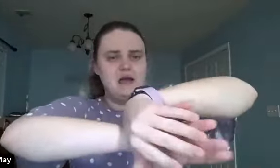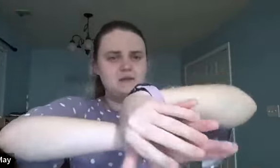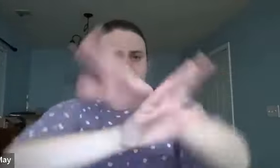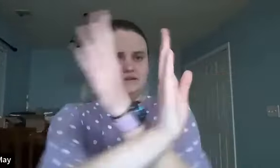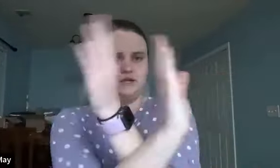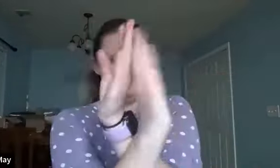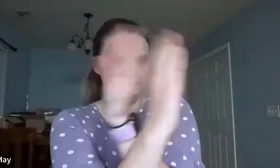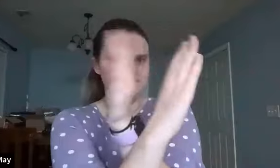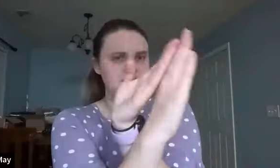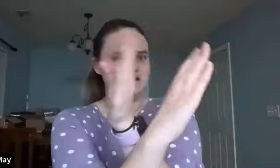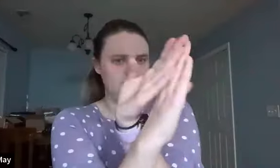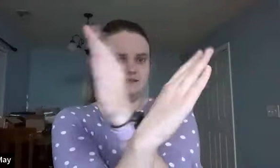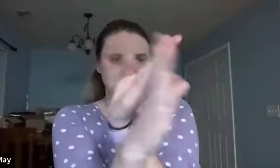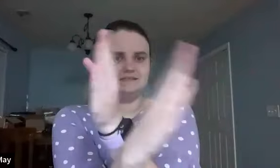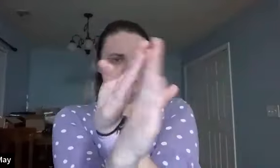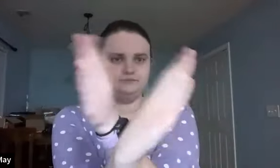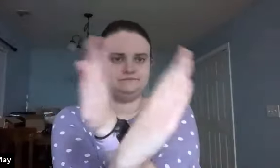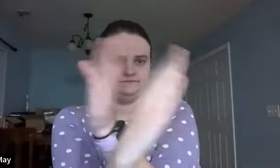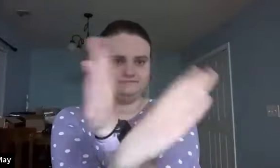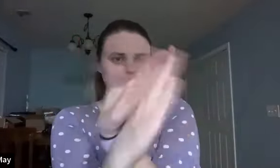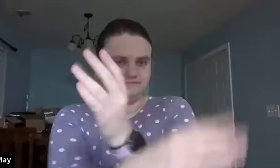clap, but no, it's the back of your hands. Seal.